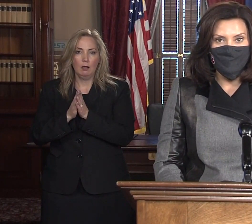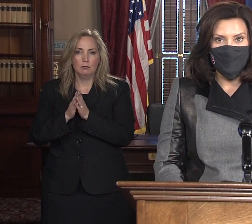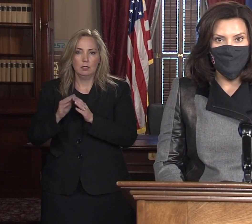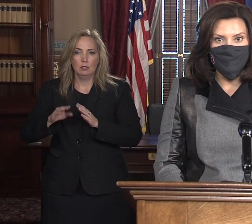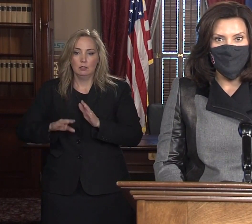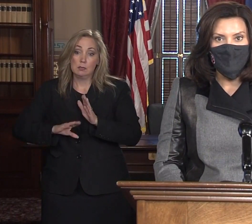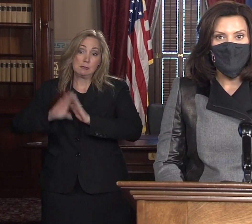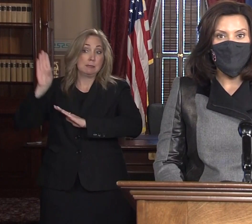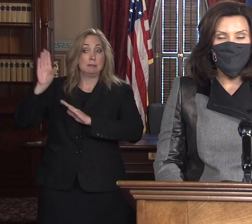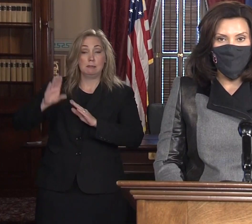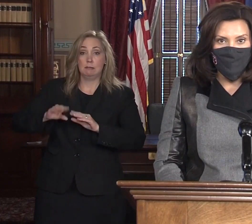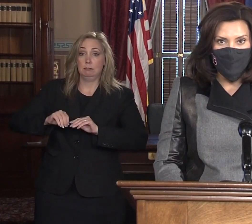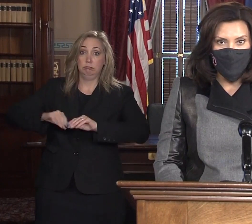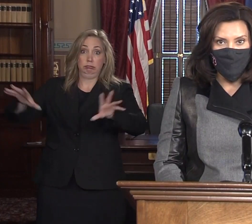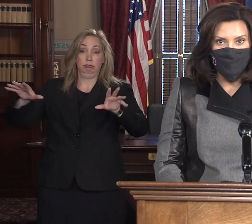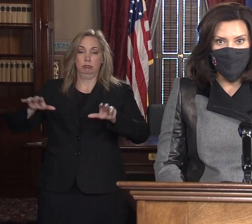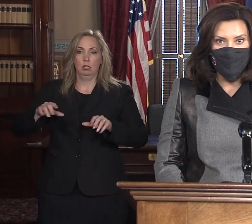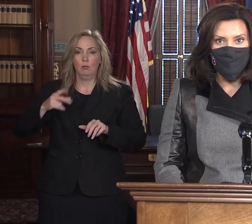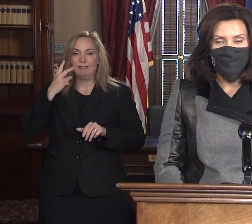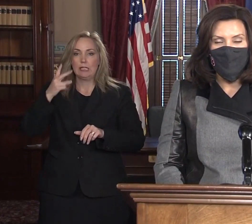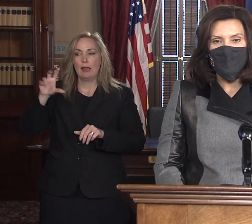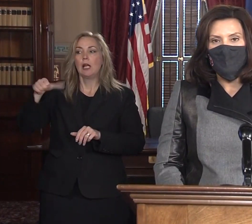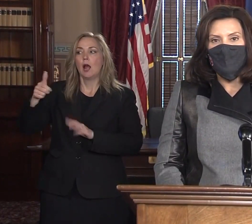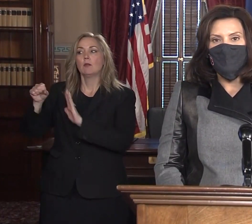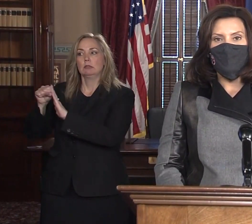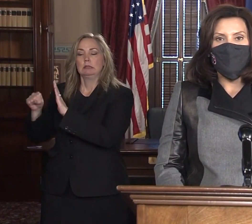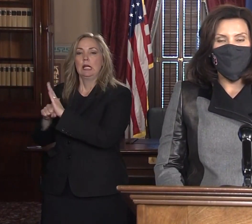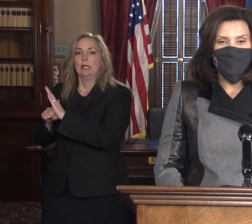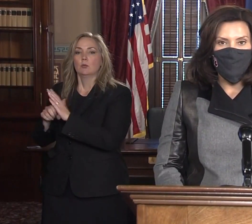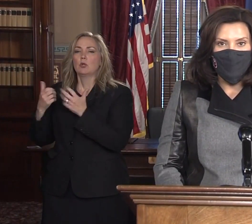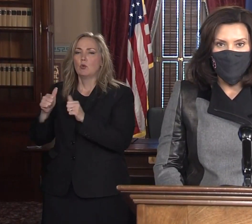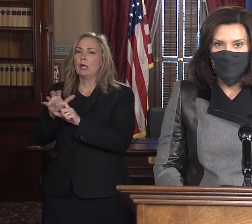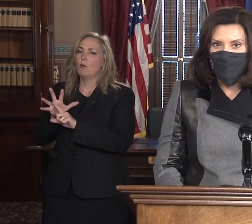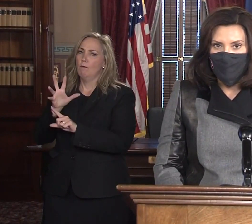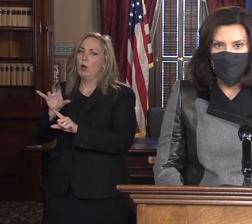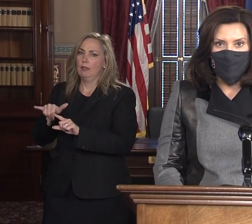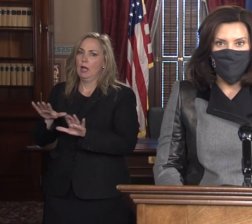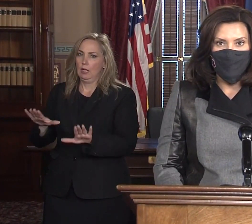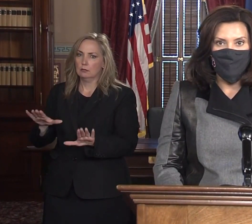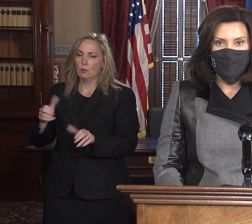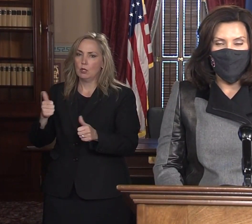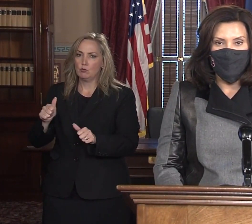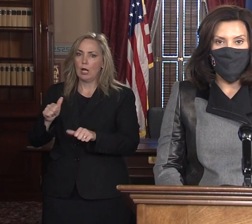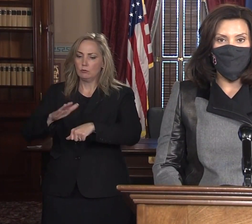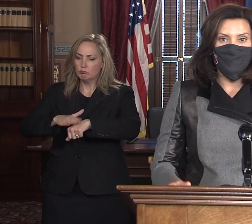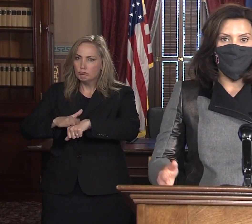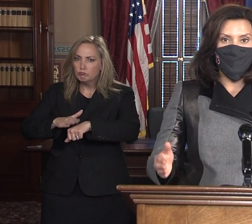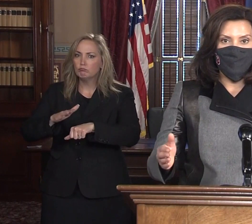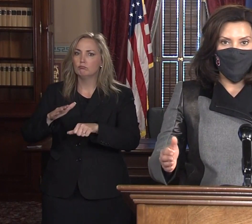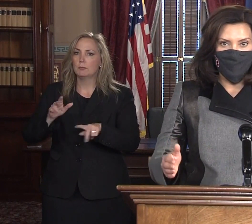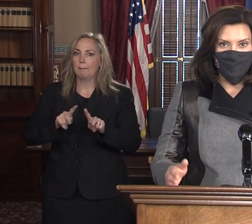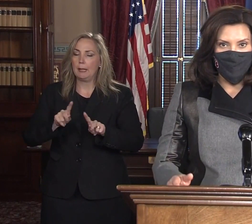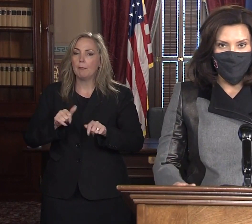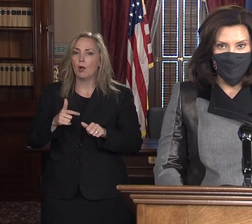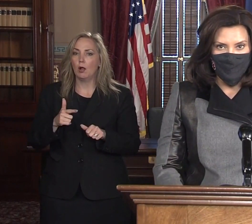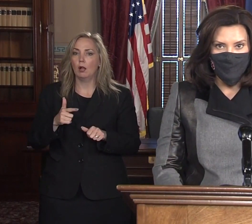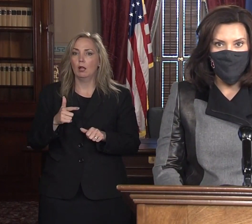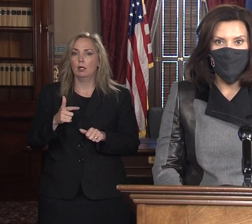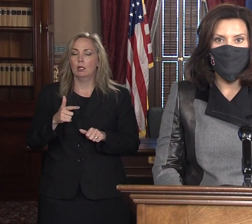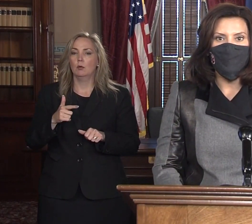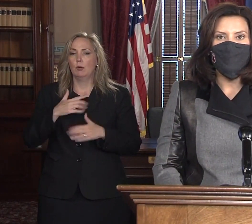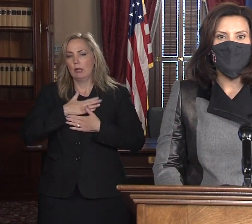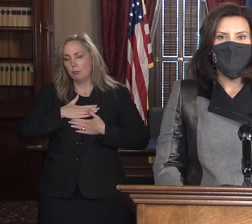neighboring states. That's what we're trying to avoid. That's why we're trying to call on people and appreciative for the partnership from the